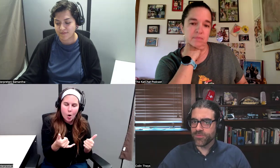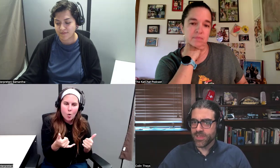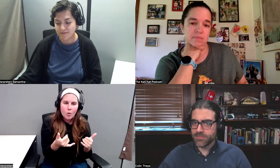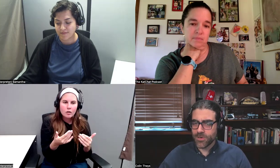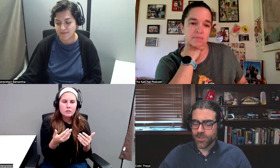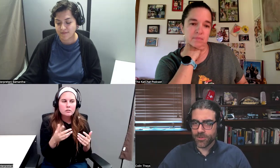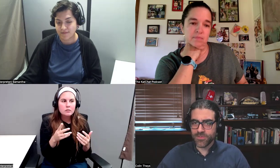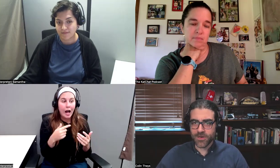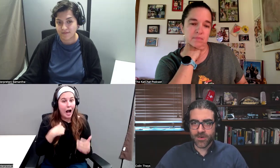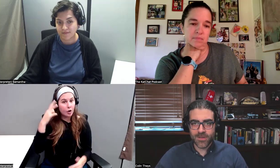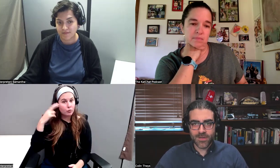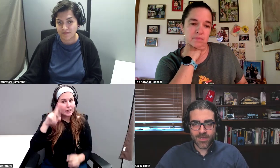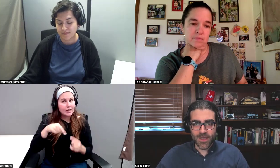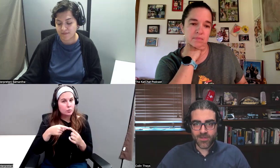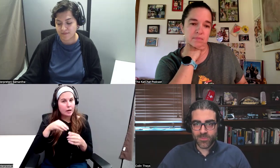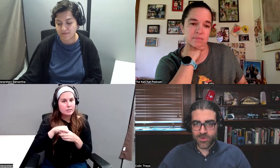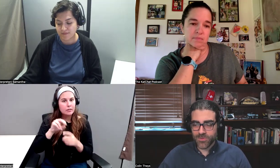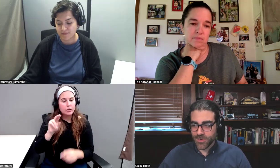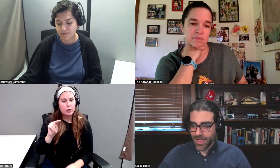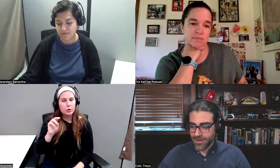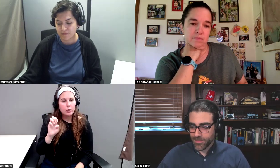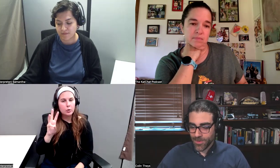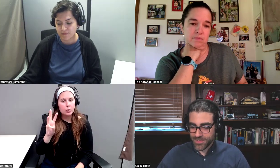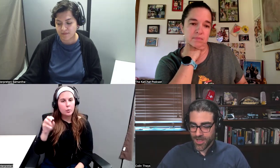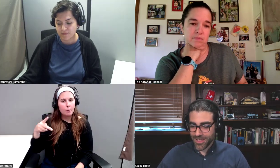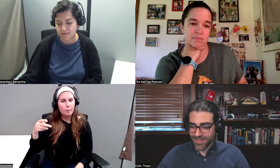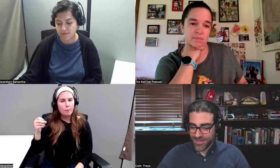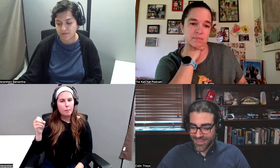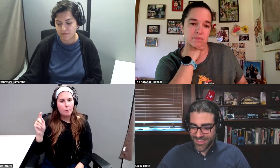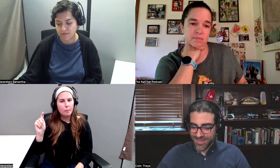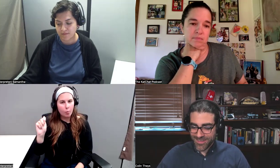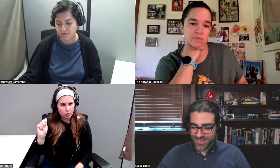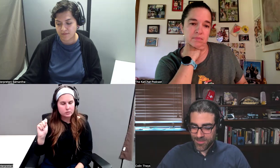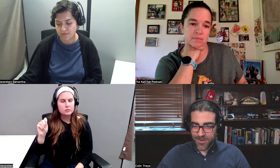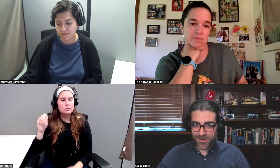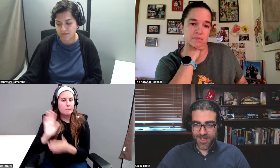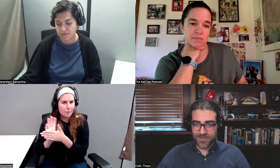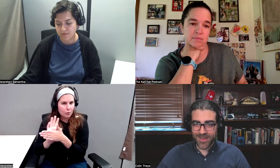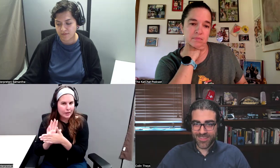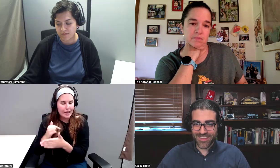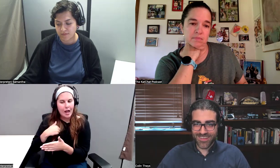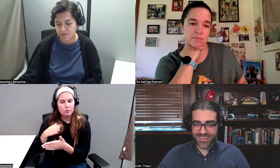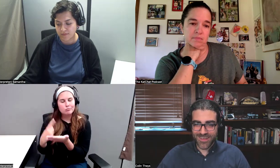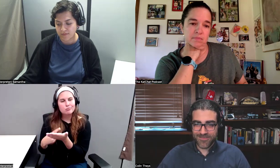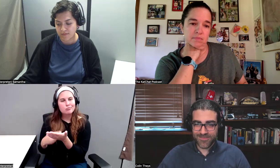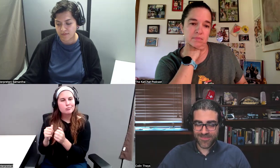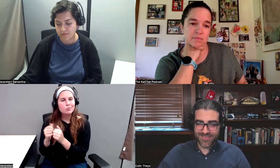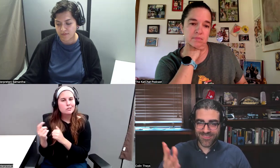Newport movie earlier this year as a producer, and I was talking to somebody. We were talking about